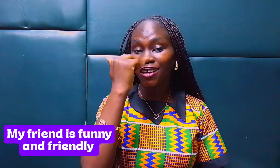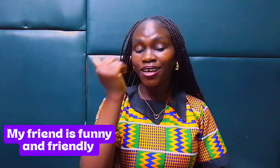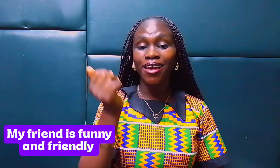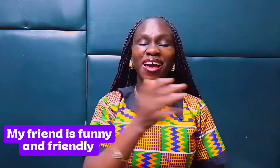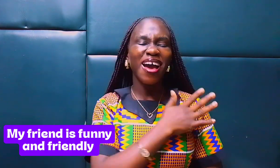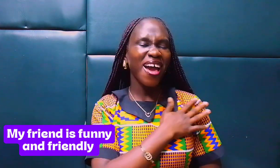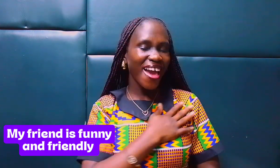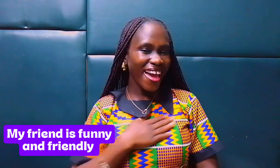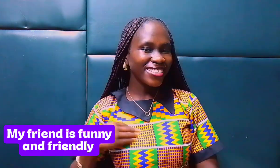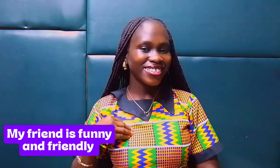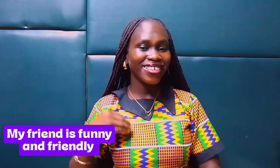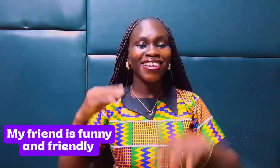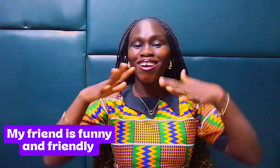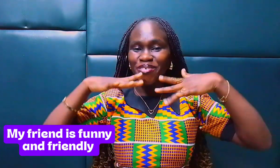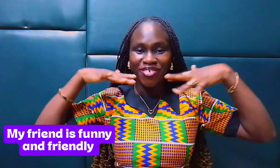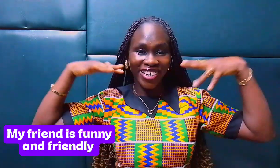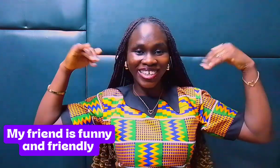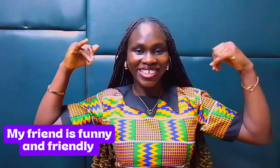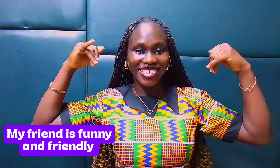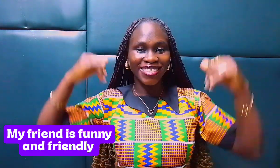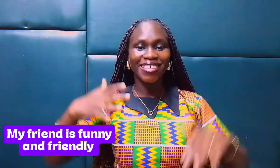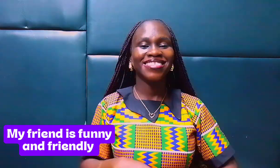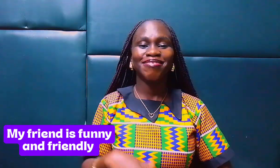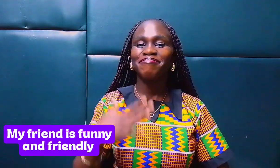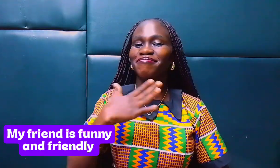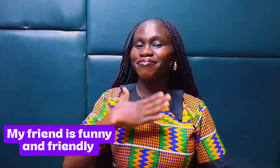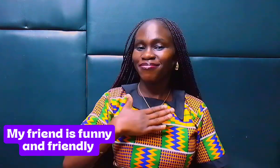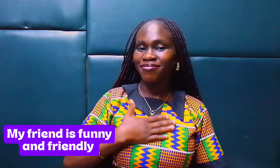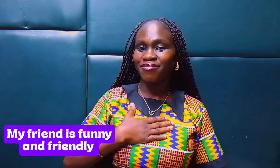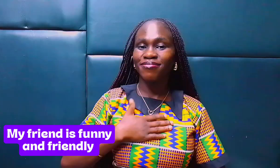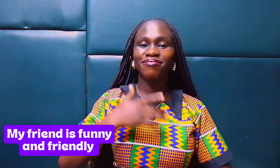funny and friendly.